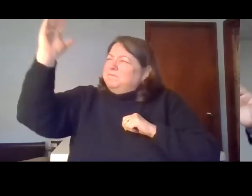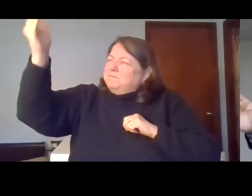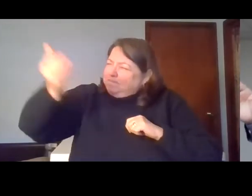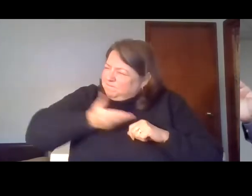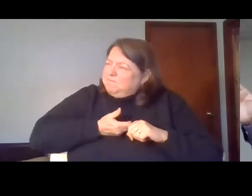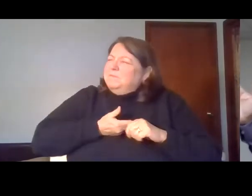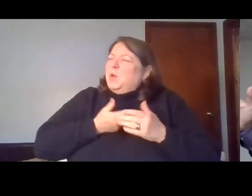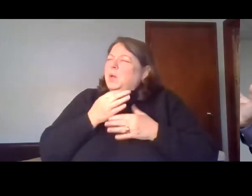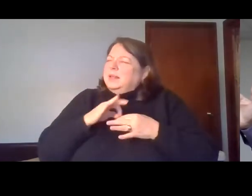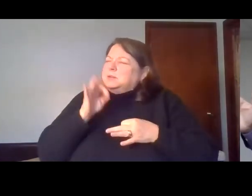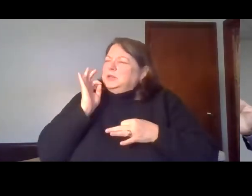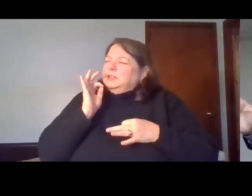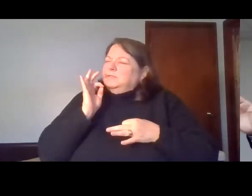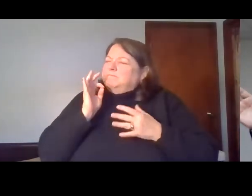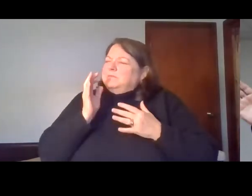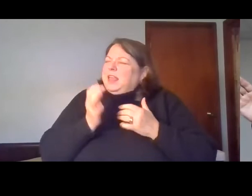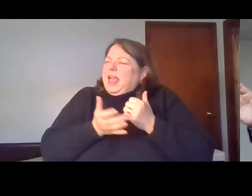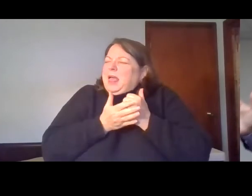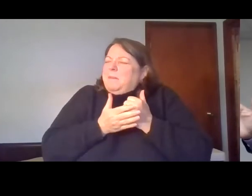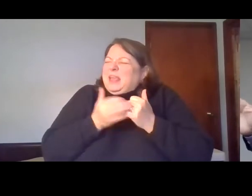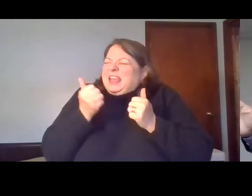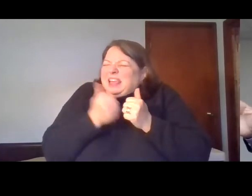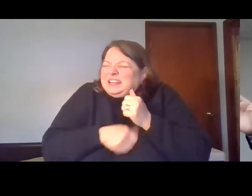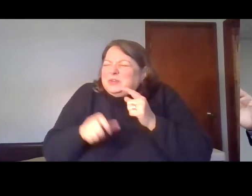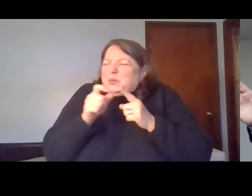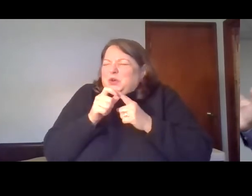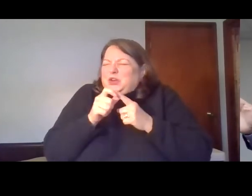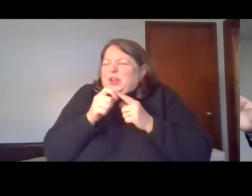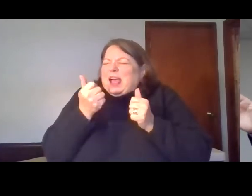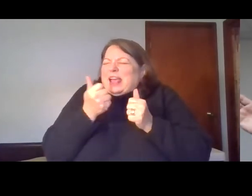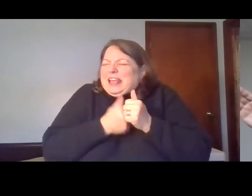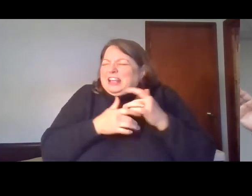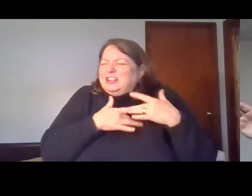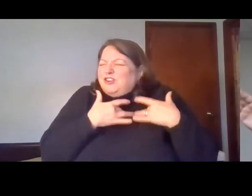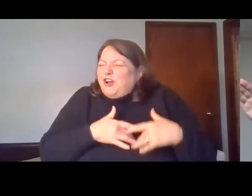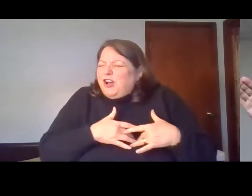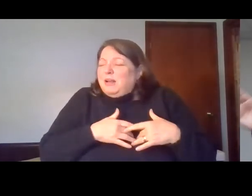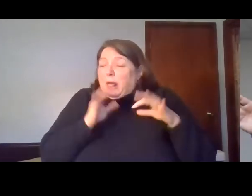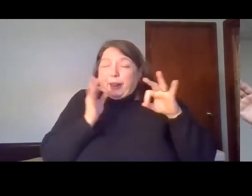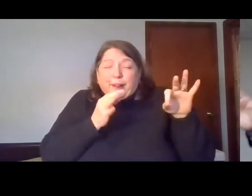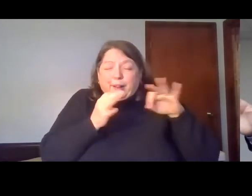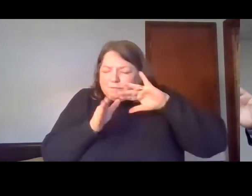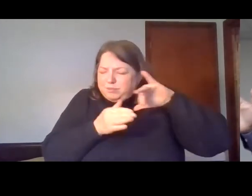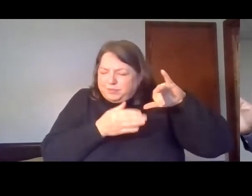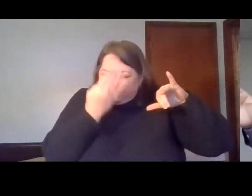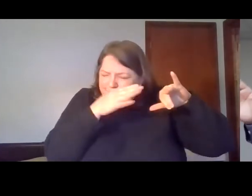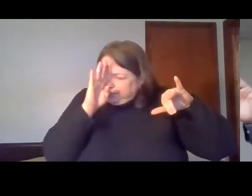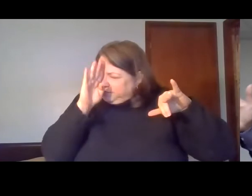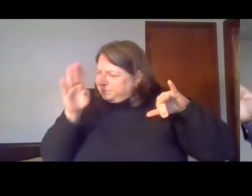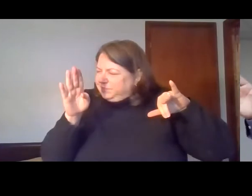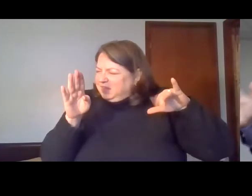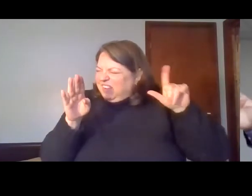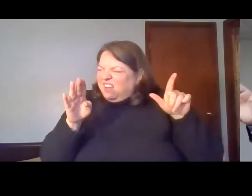pray that you would guide and direct every word, guide and direct our hearts, keep us from distractions and opposition. We bind every and any